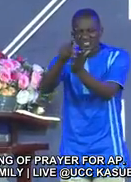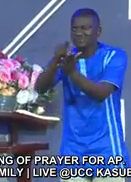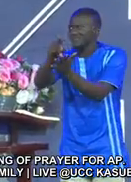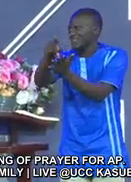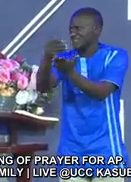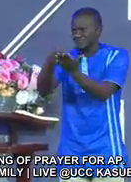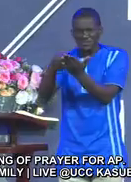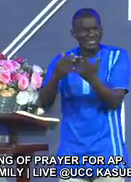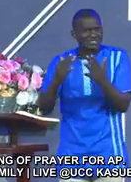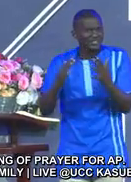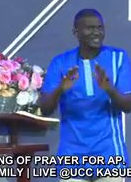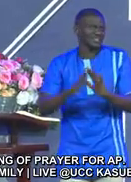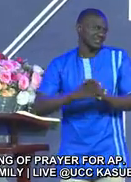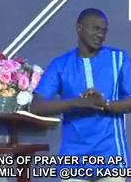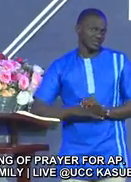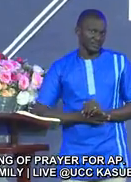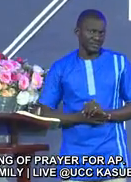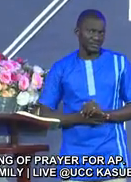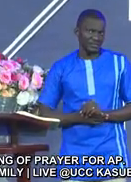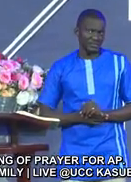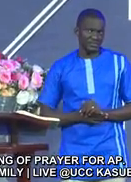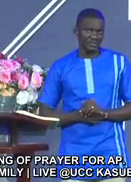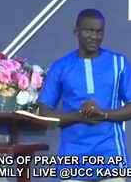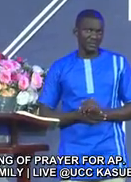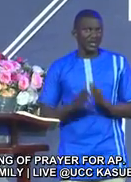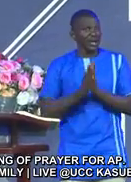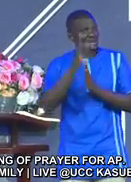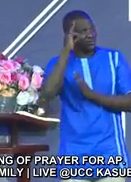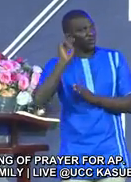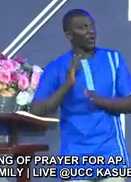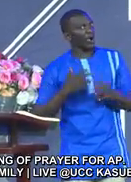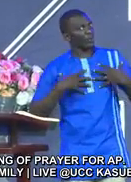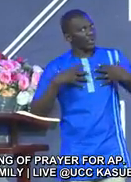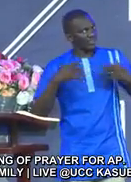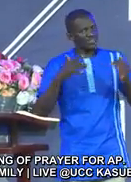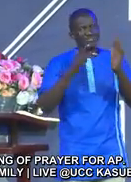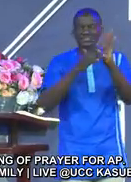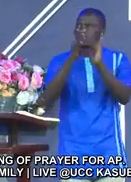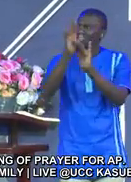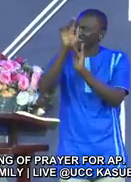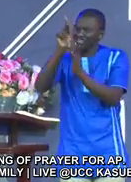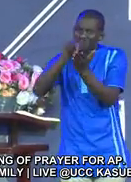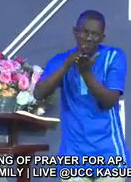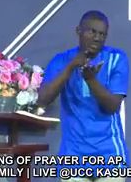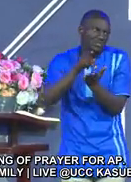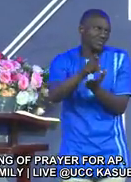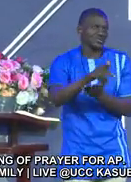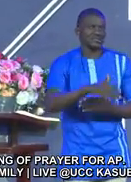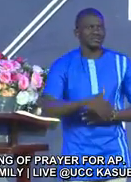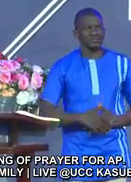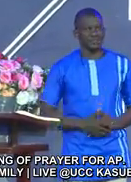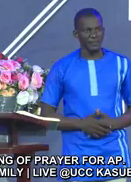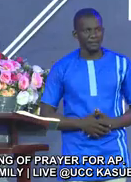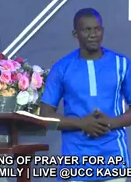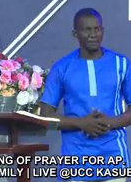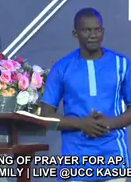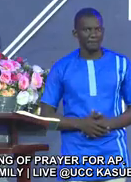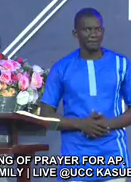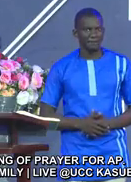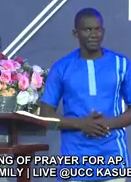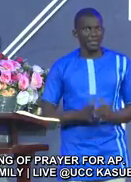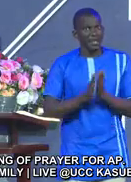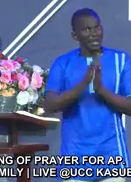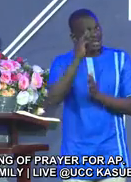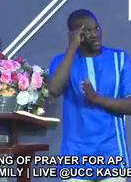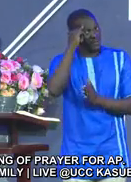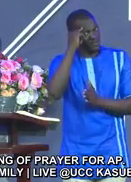Jesus paid the price. Even for our healing, he paid the